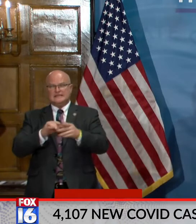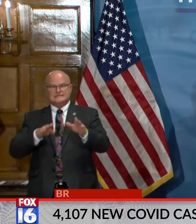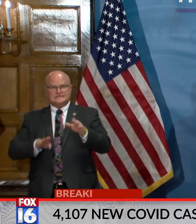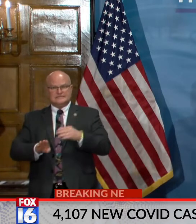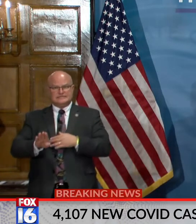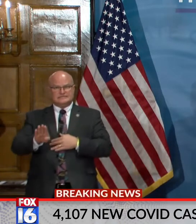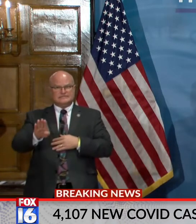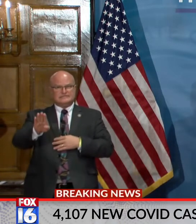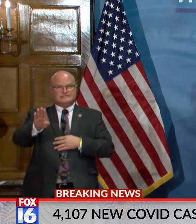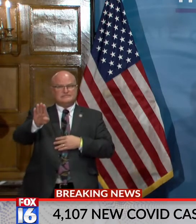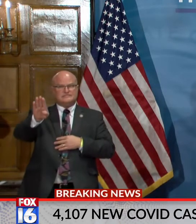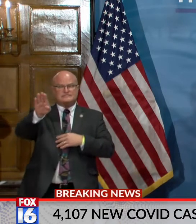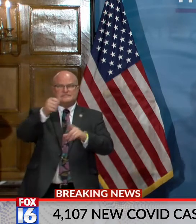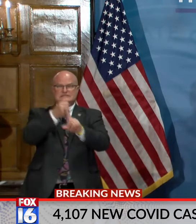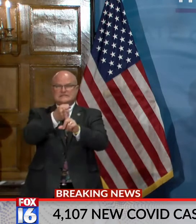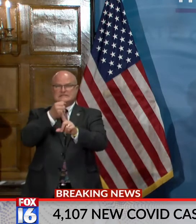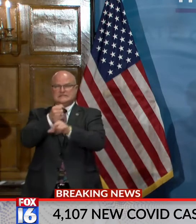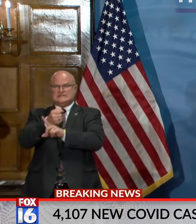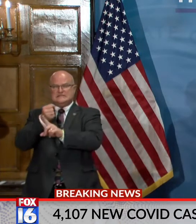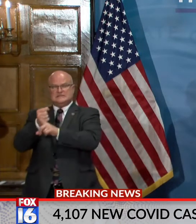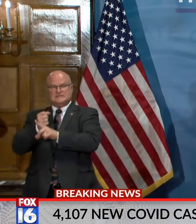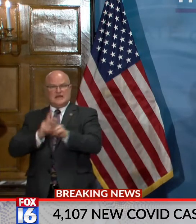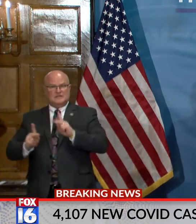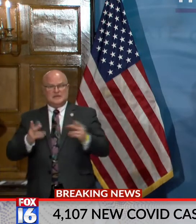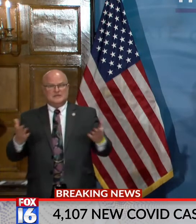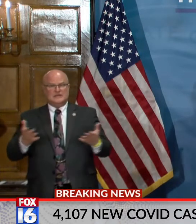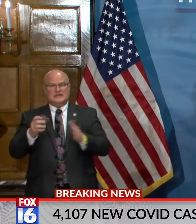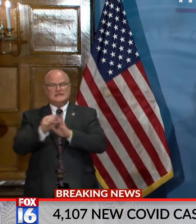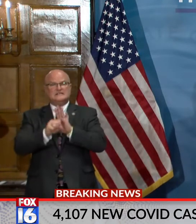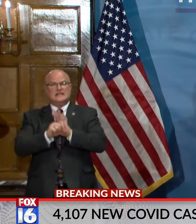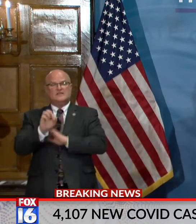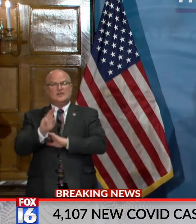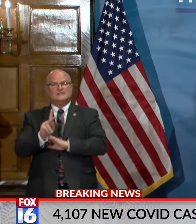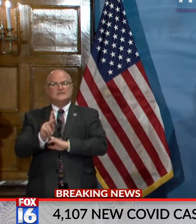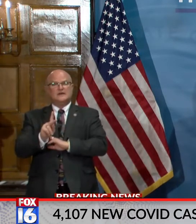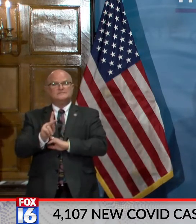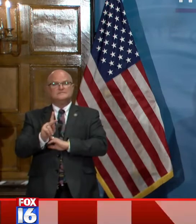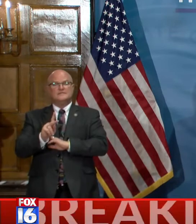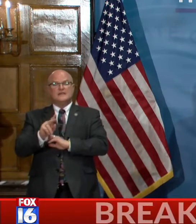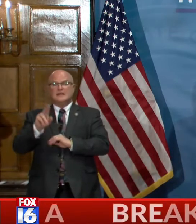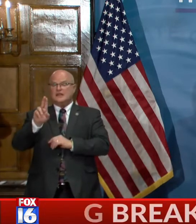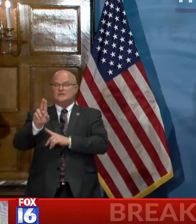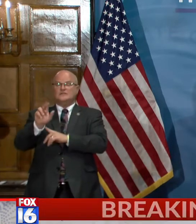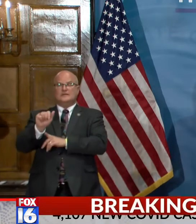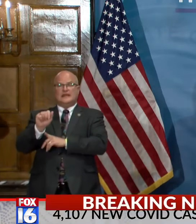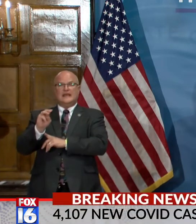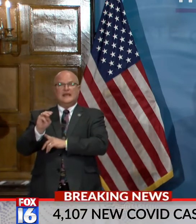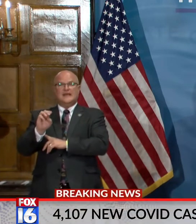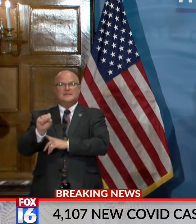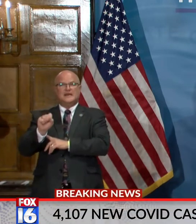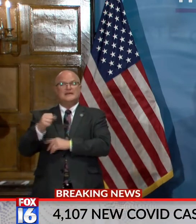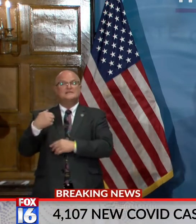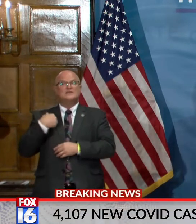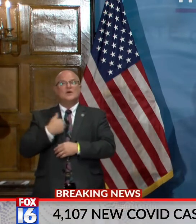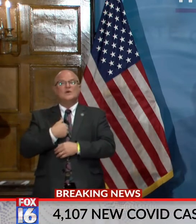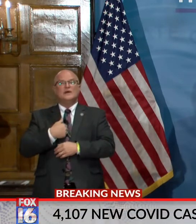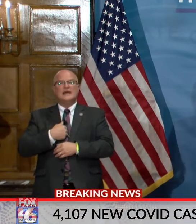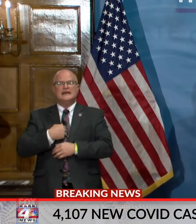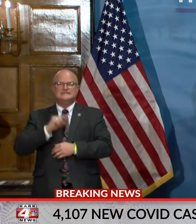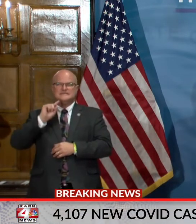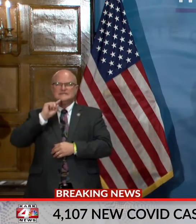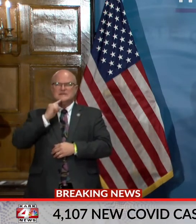virus continues to impact the healthcare systems here in the state of Arkansas. And at UAMS, we had the bittersweet